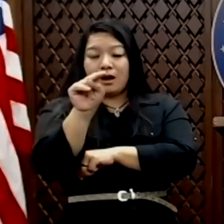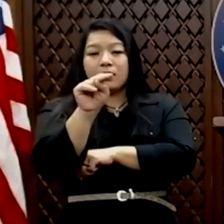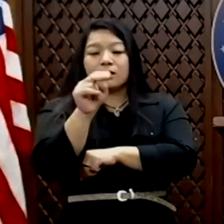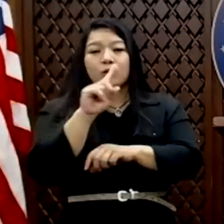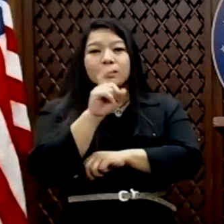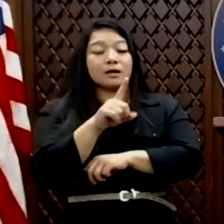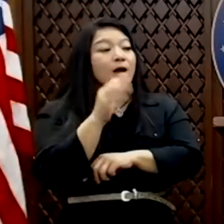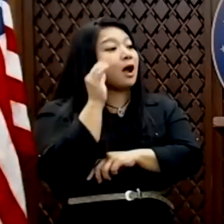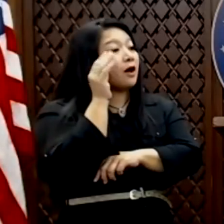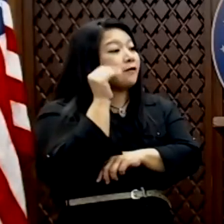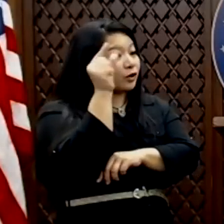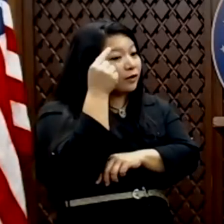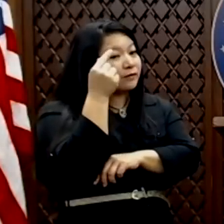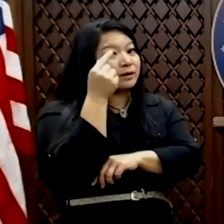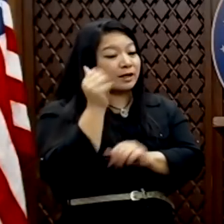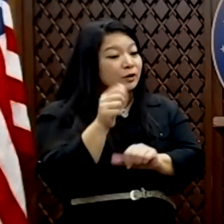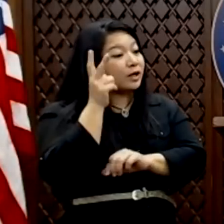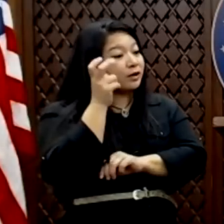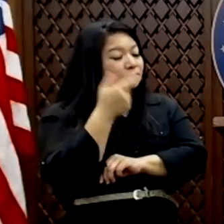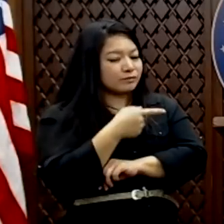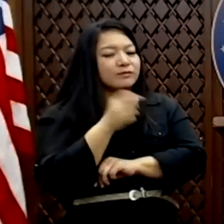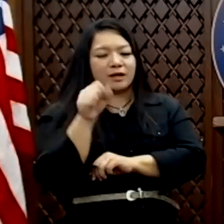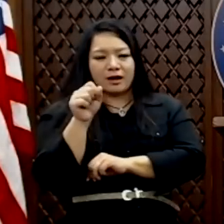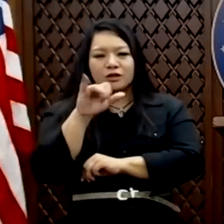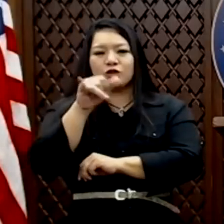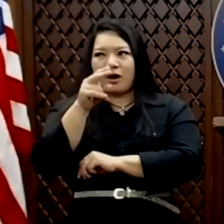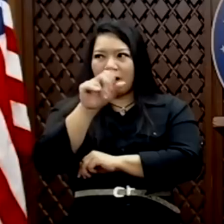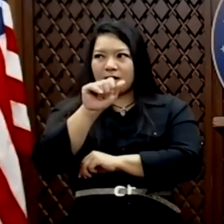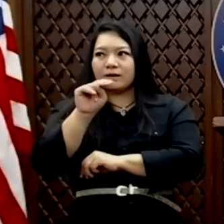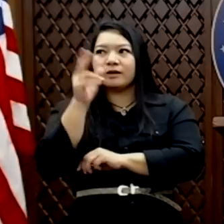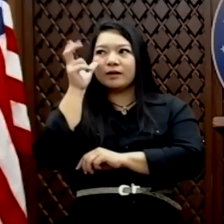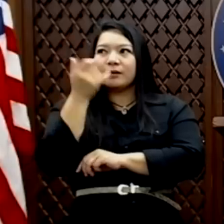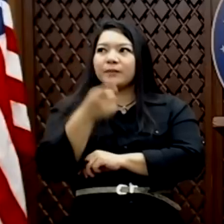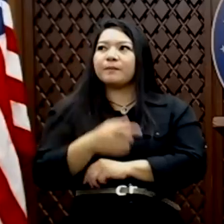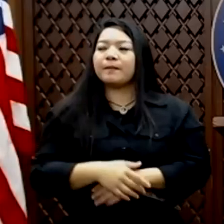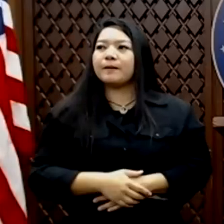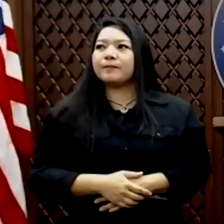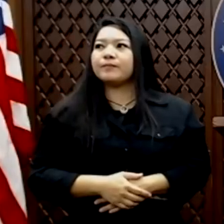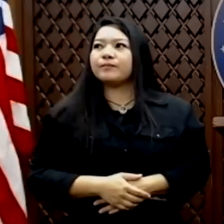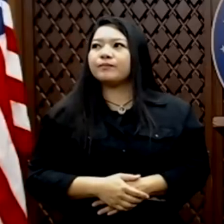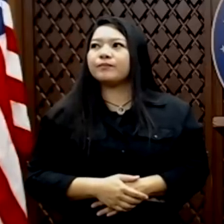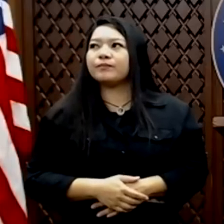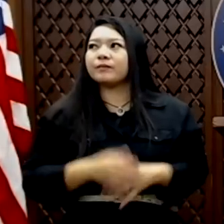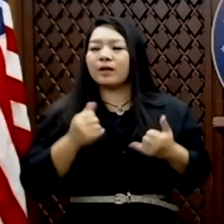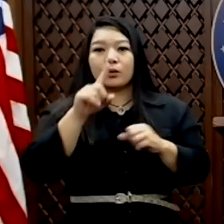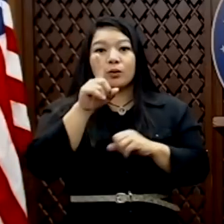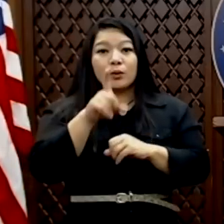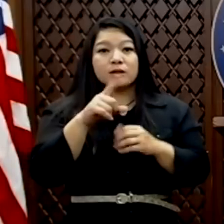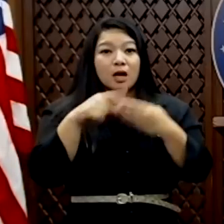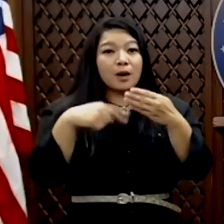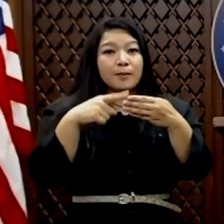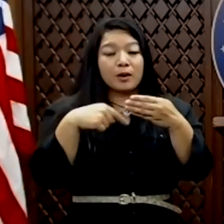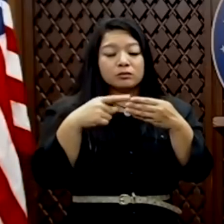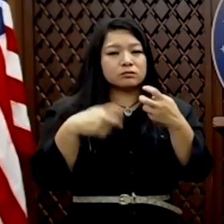Half a day, Governor, can you hear me? Yes, Johanna. Hi, so my question is about the